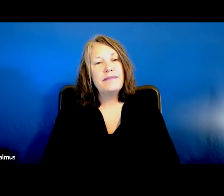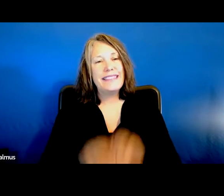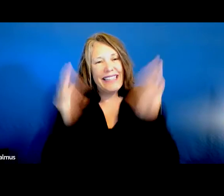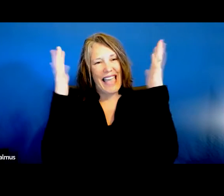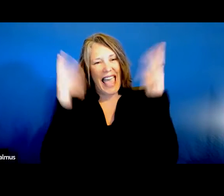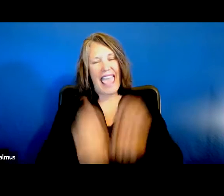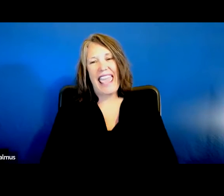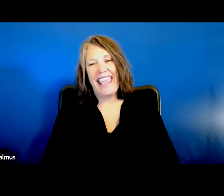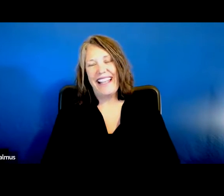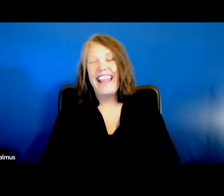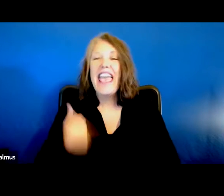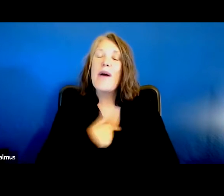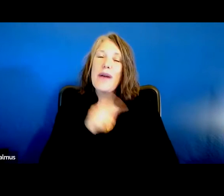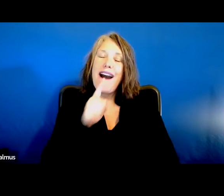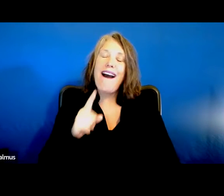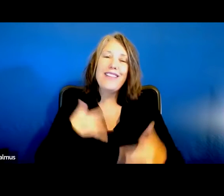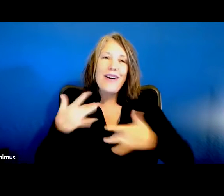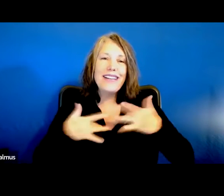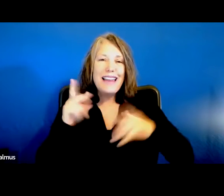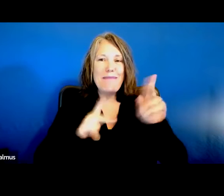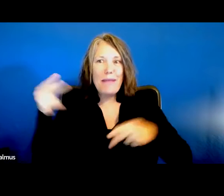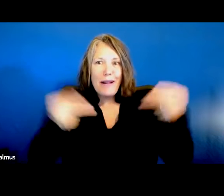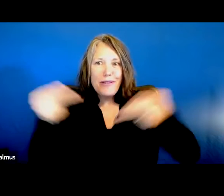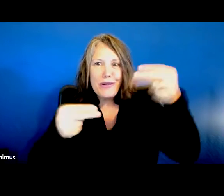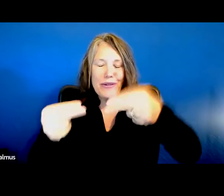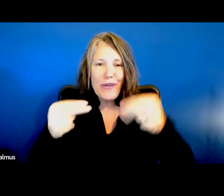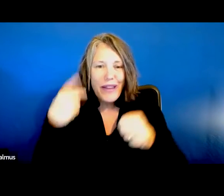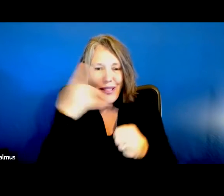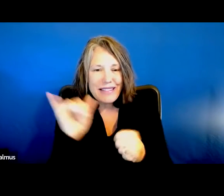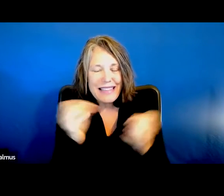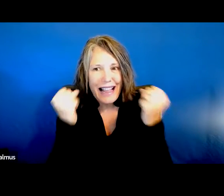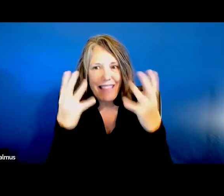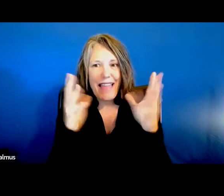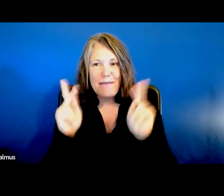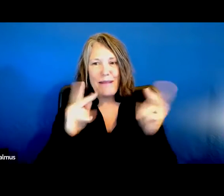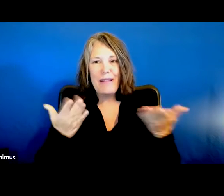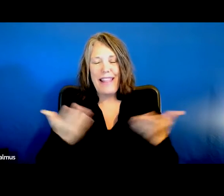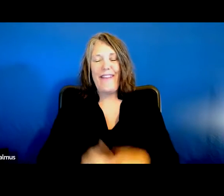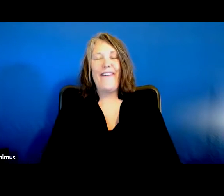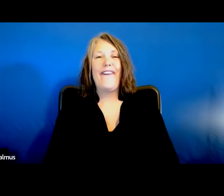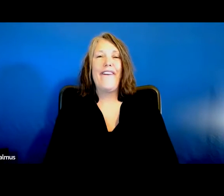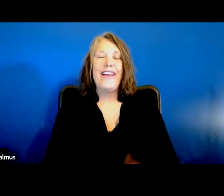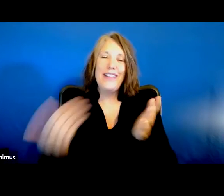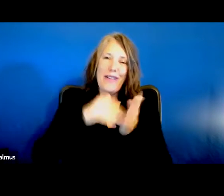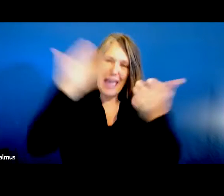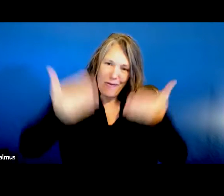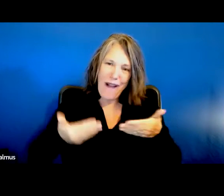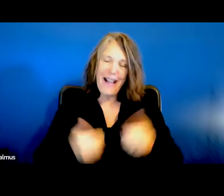Yay! And we are so excited that everyone is joining us. It looks like we have a good number of people here. So again,